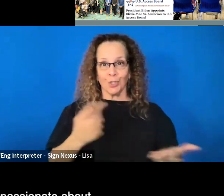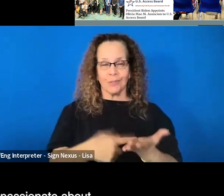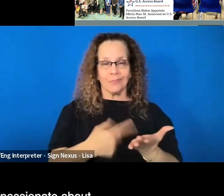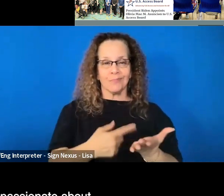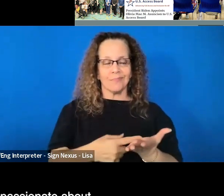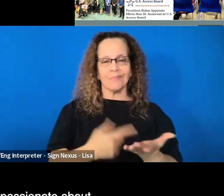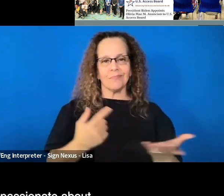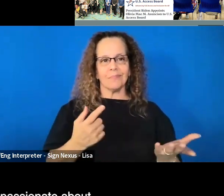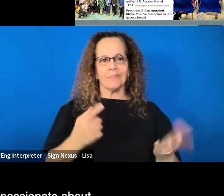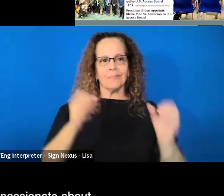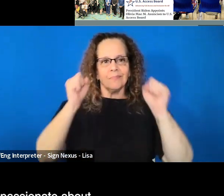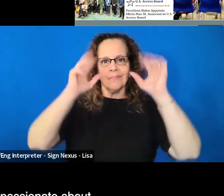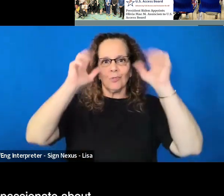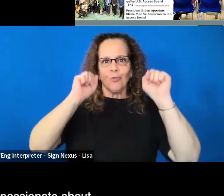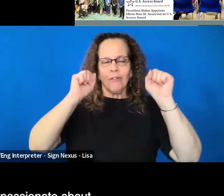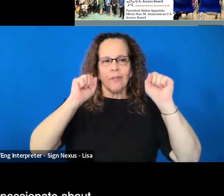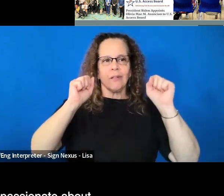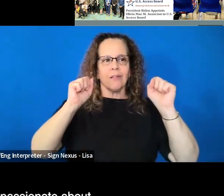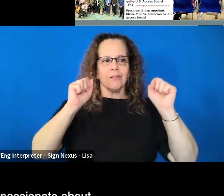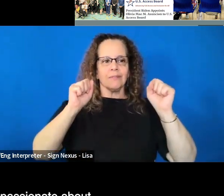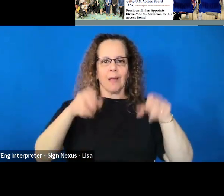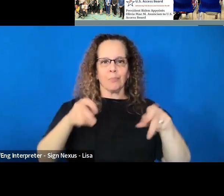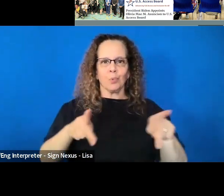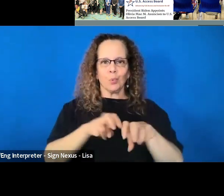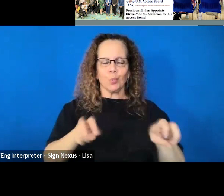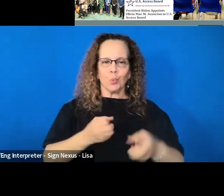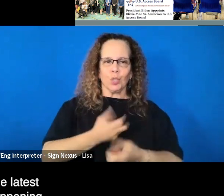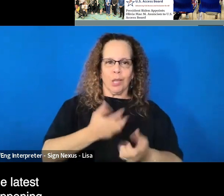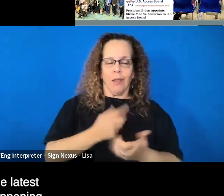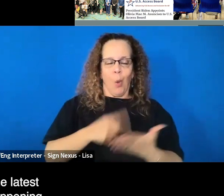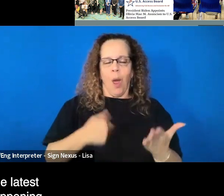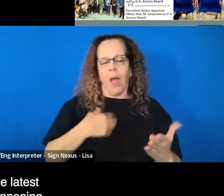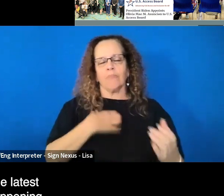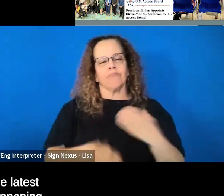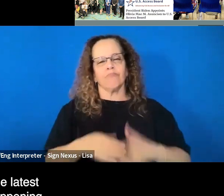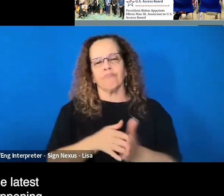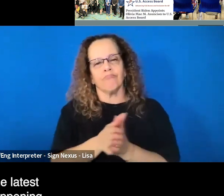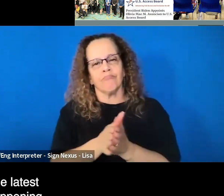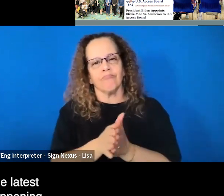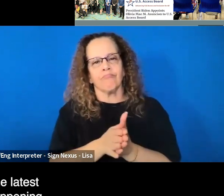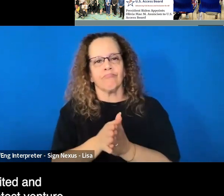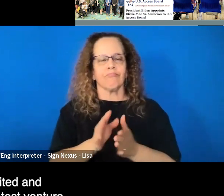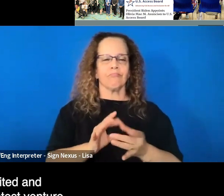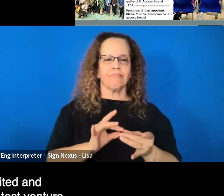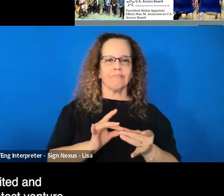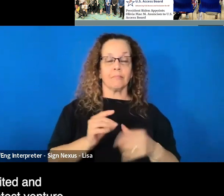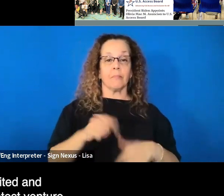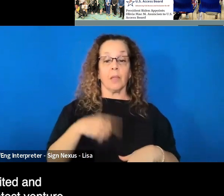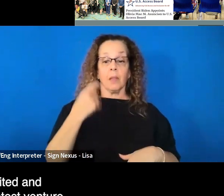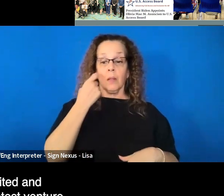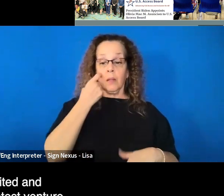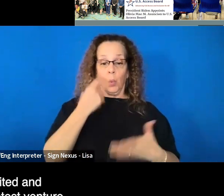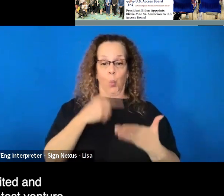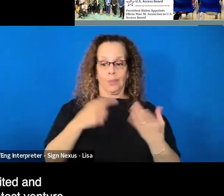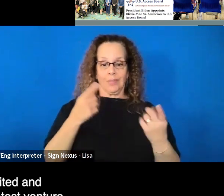platform to share what I'm most passionate about. And as for the latest thing that's happening, I'm really